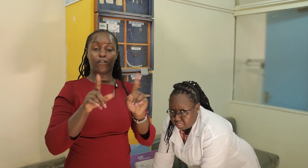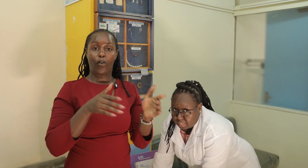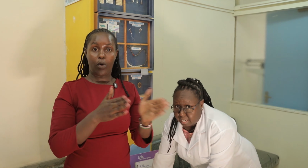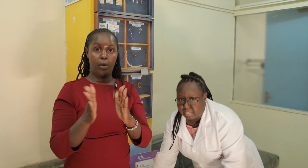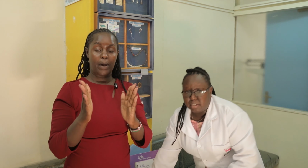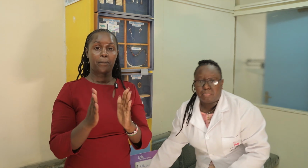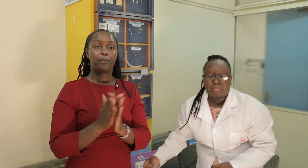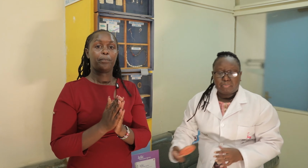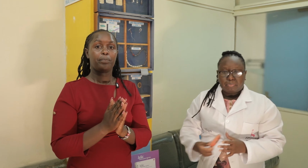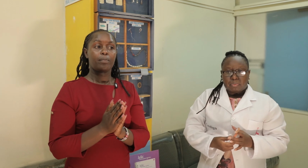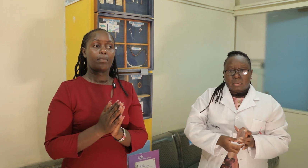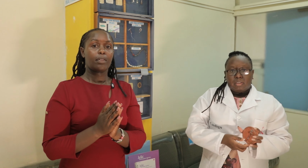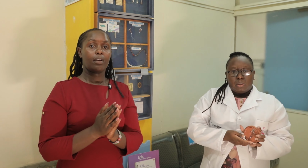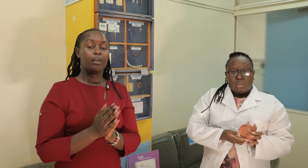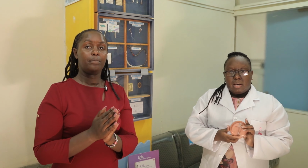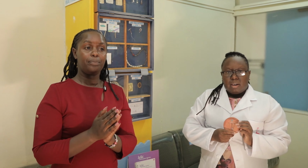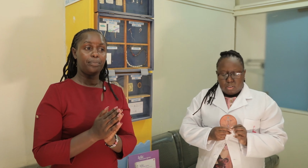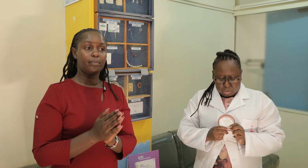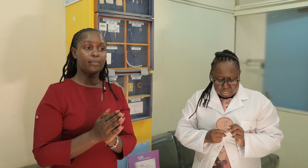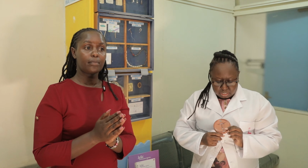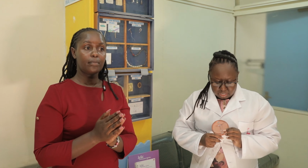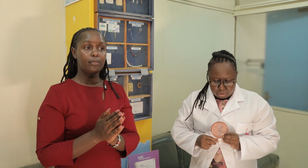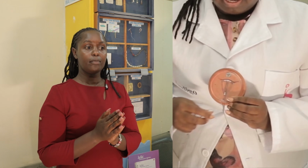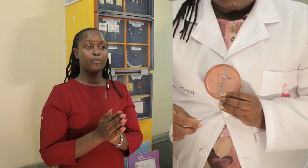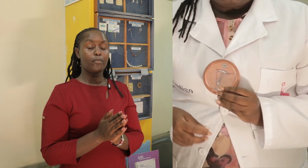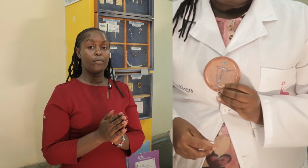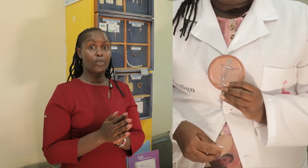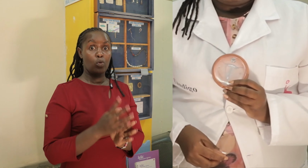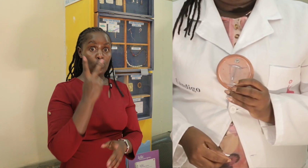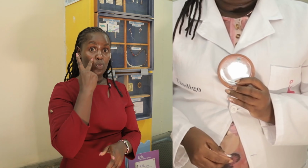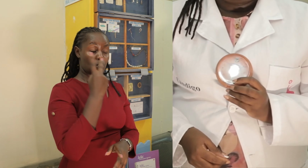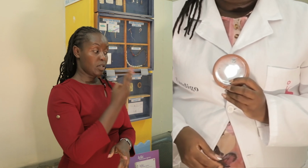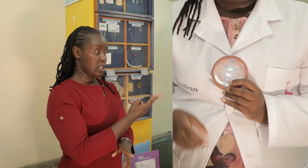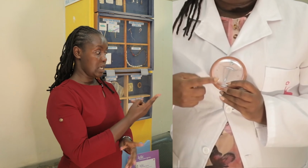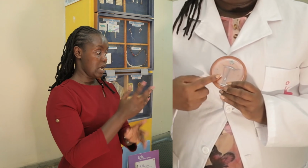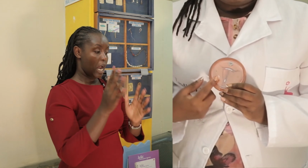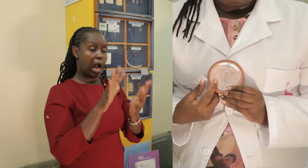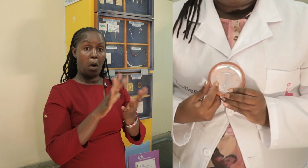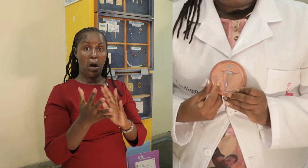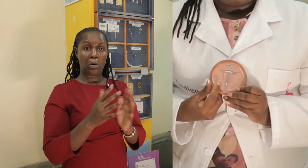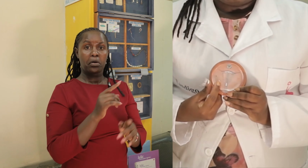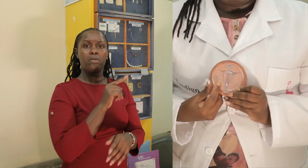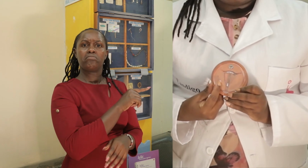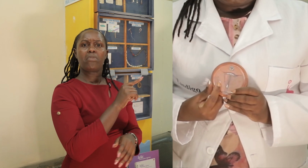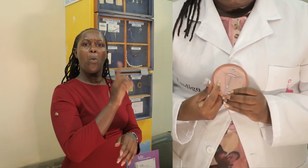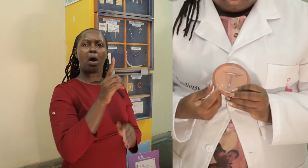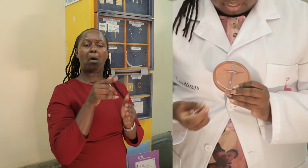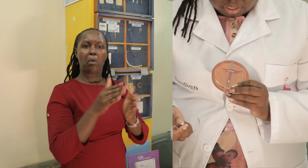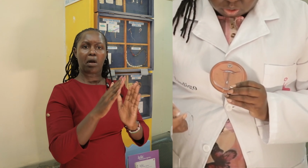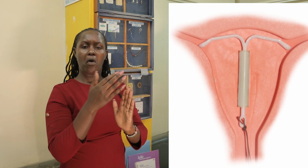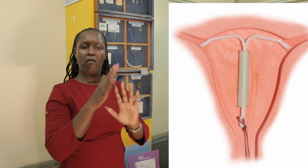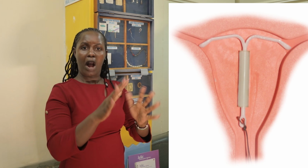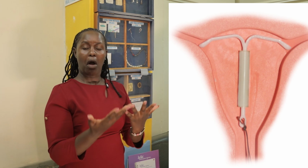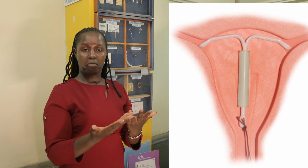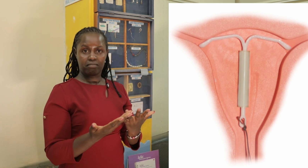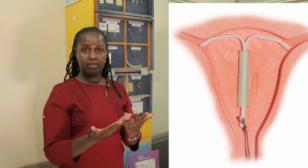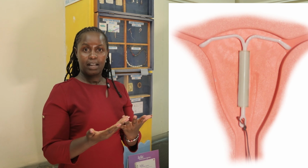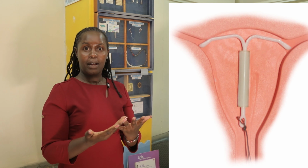So basically, you can see the way it looks like. This is just a model of how it looks like.